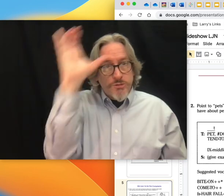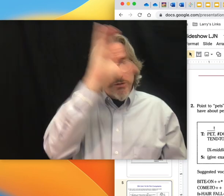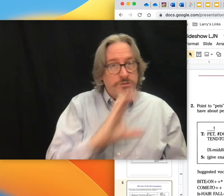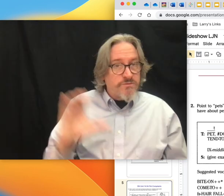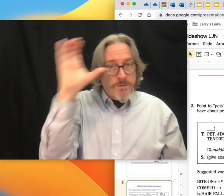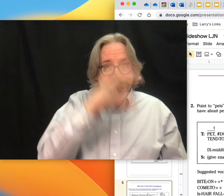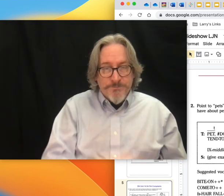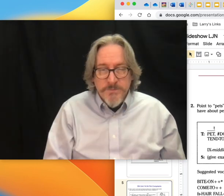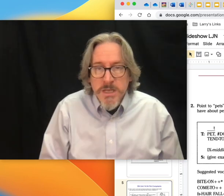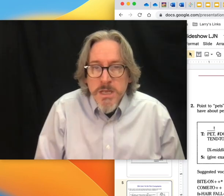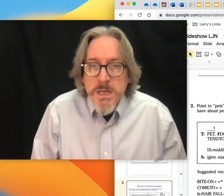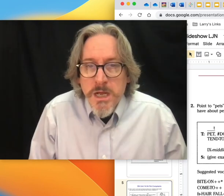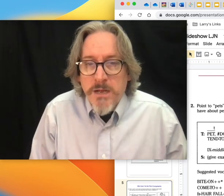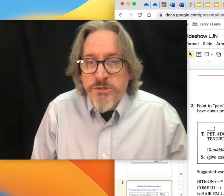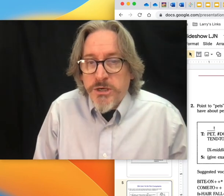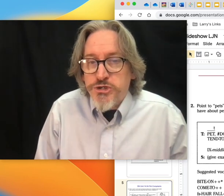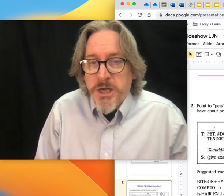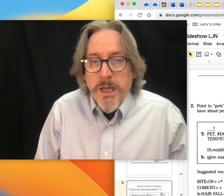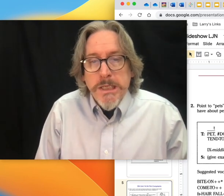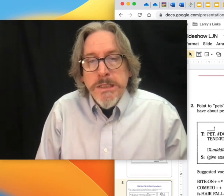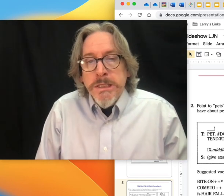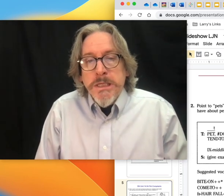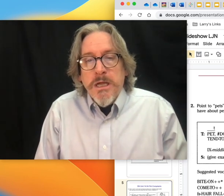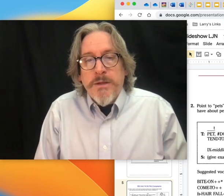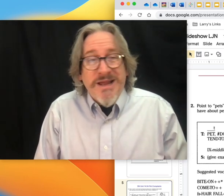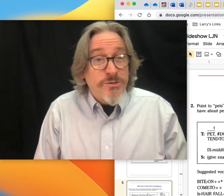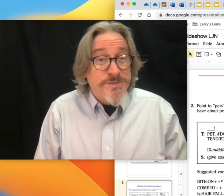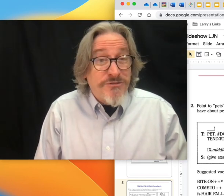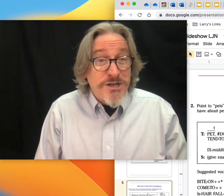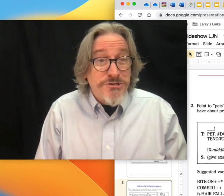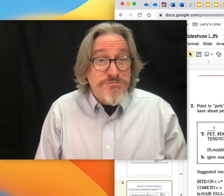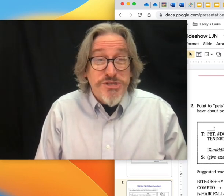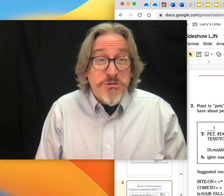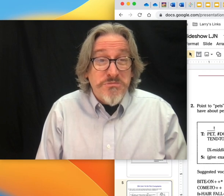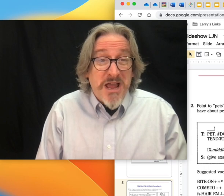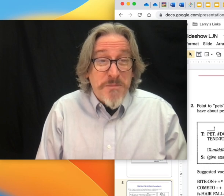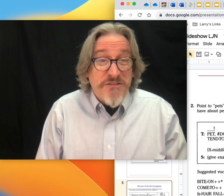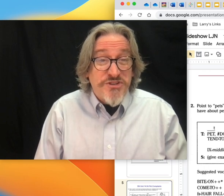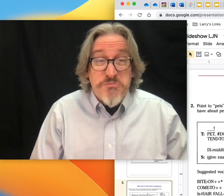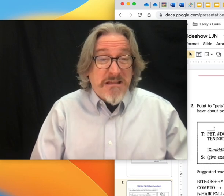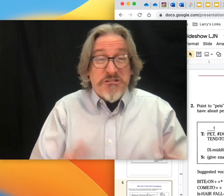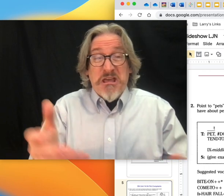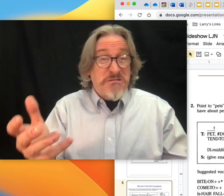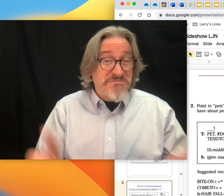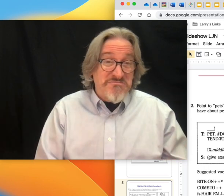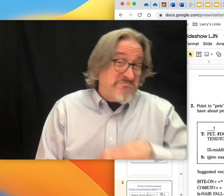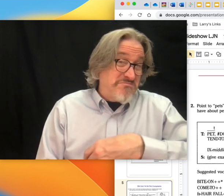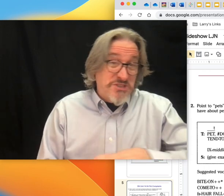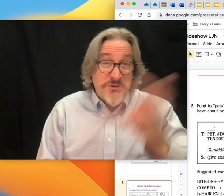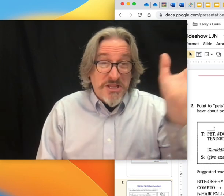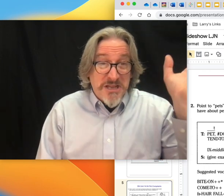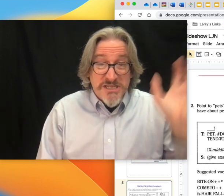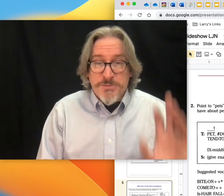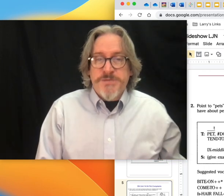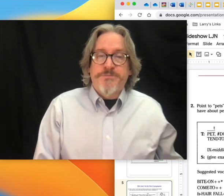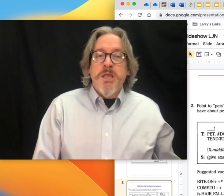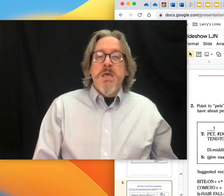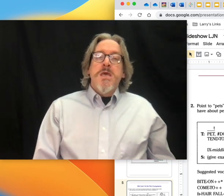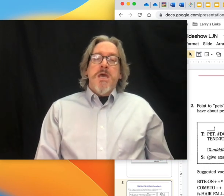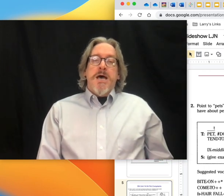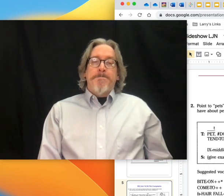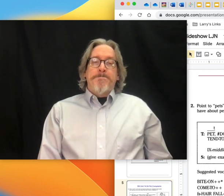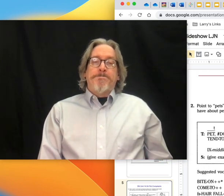Language to search for. Chercher. I don't speak French, so I may have just mangled that. Do with it as you